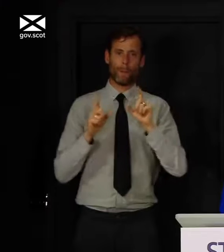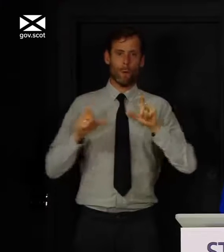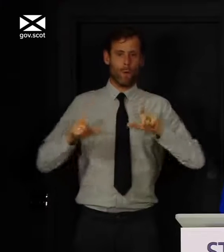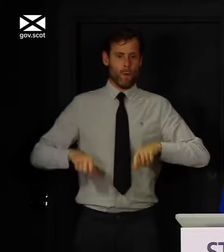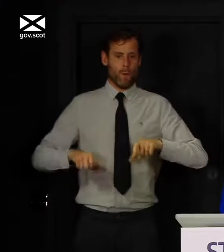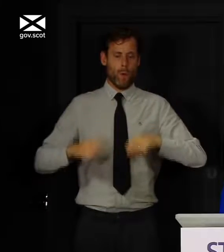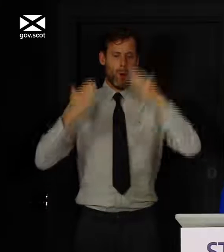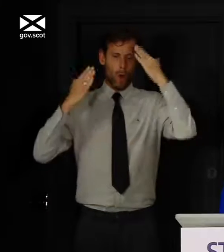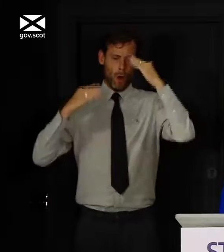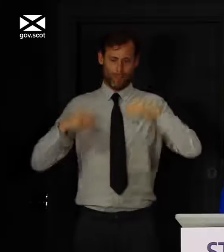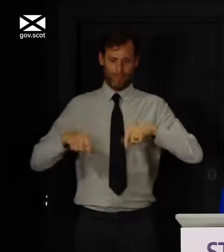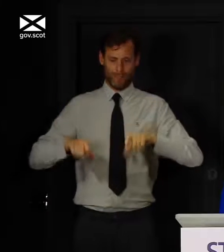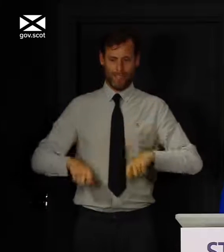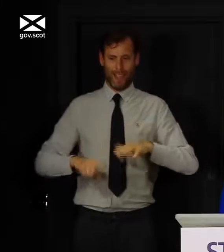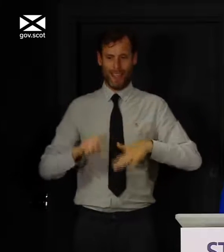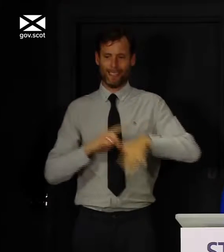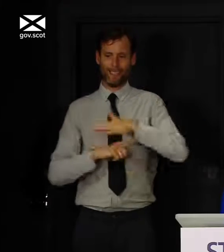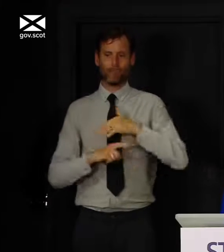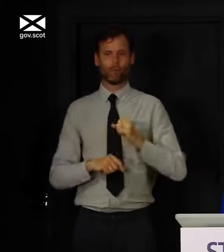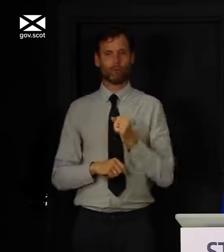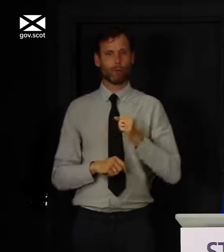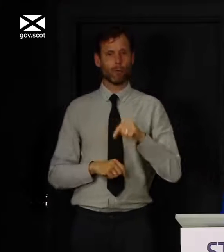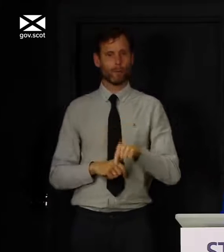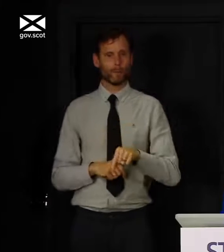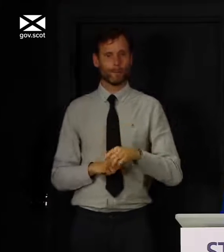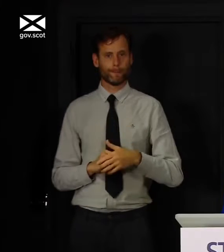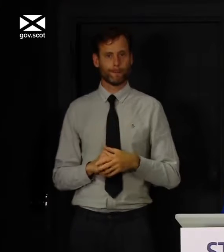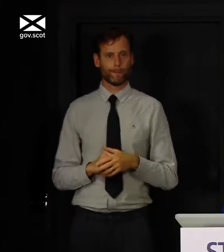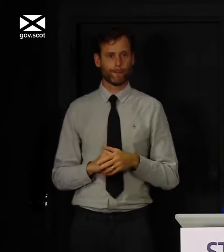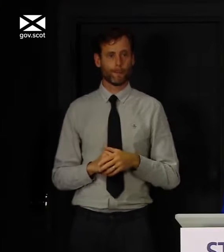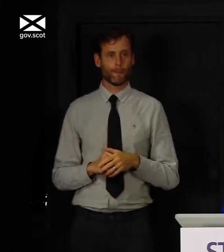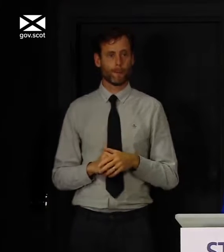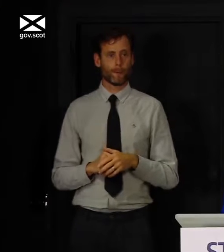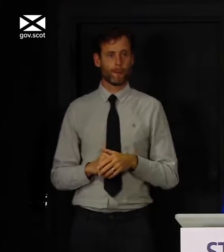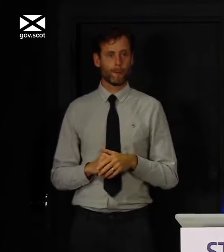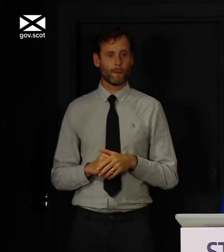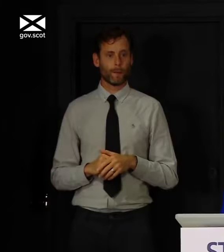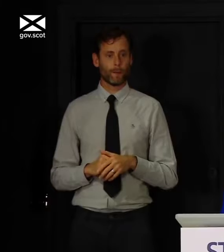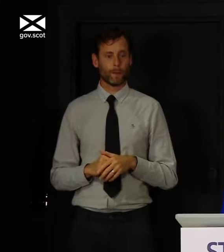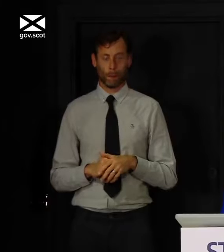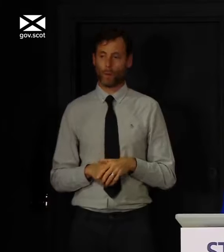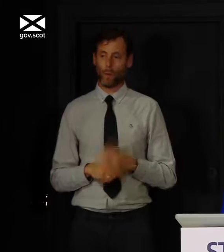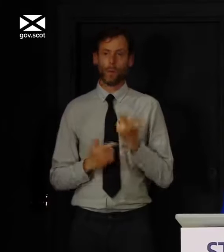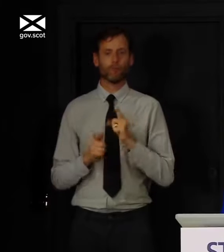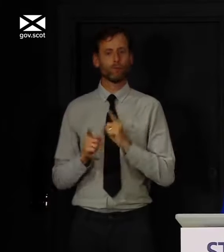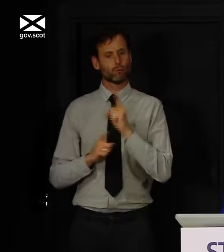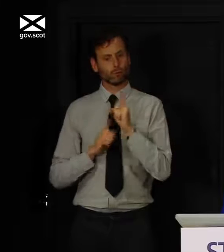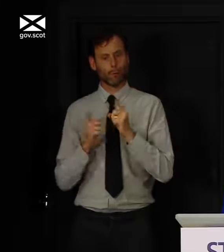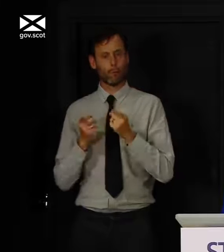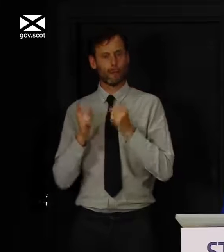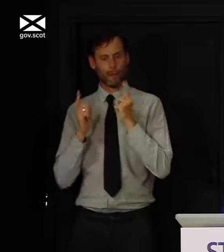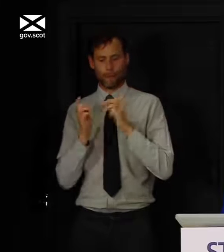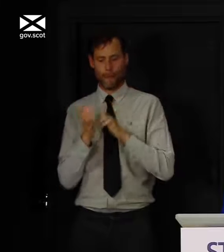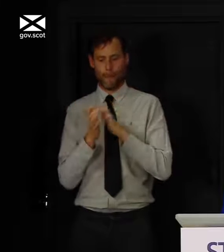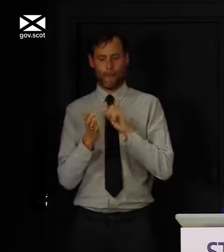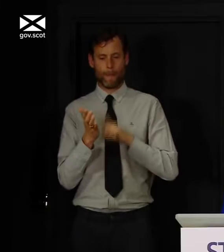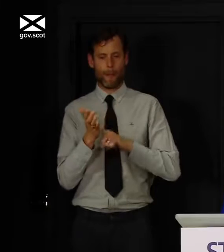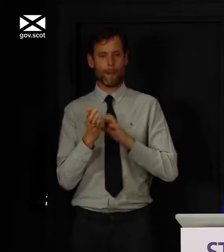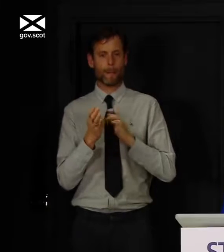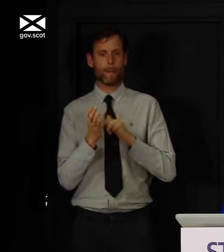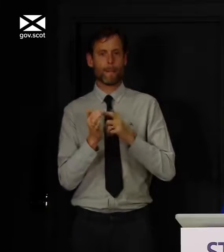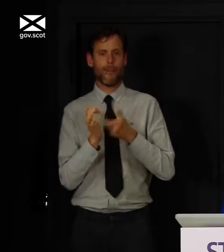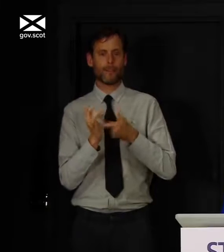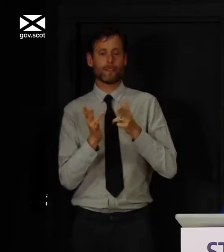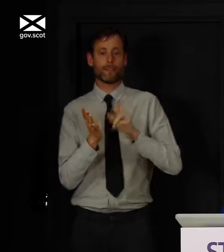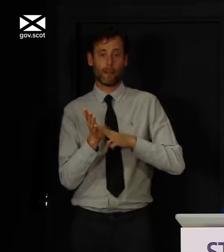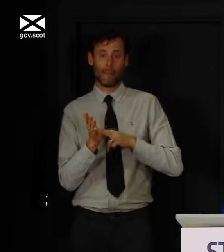taking holidays in and around Scotland. Those are obviously areas that the Transport Secretary, Michael Matheson, is